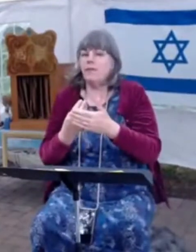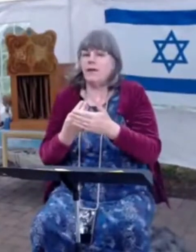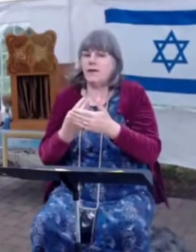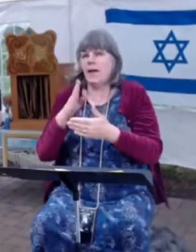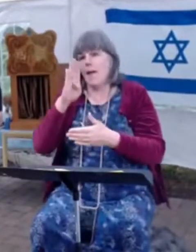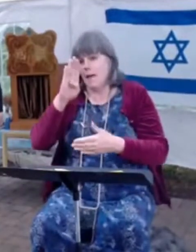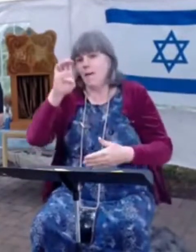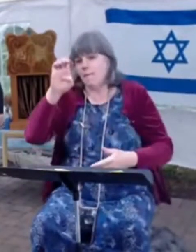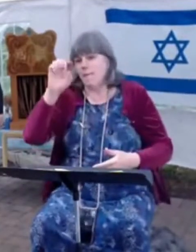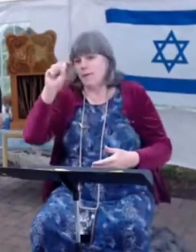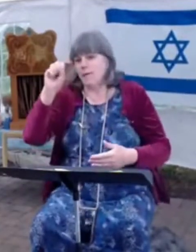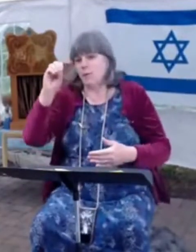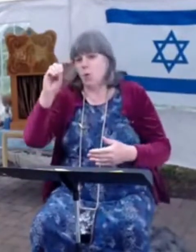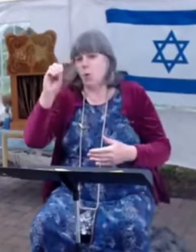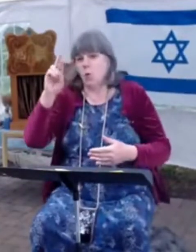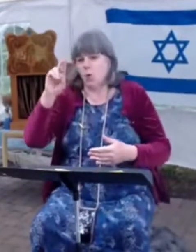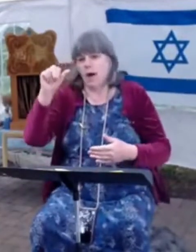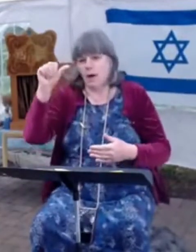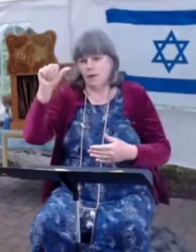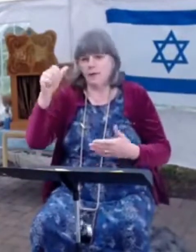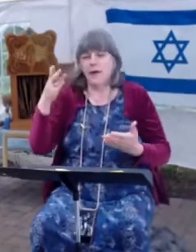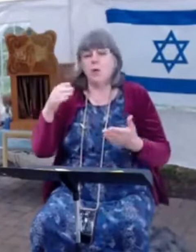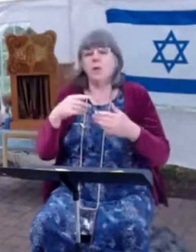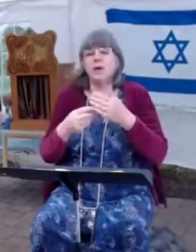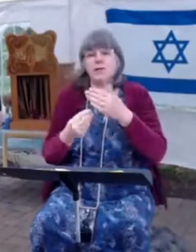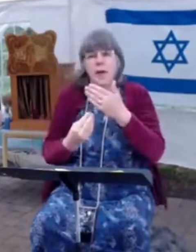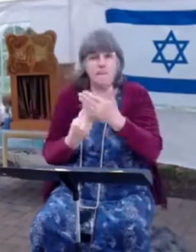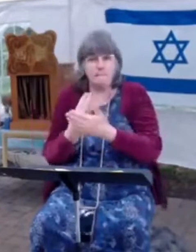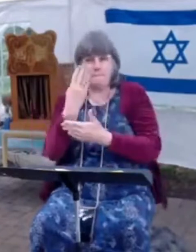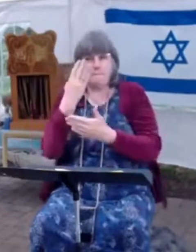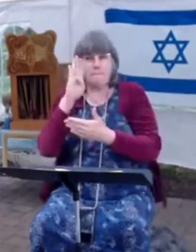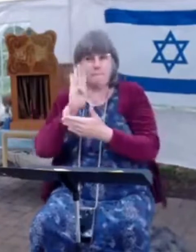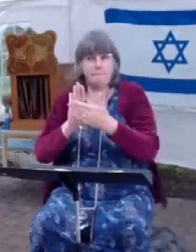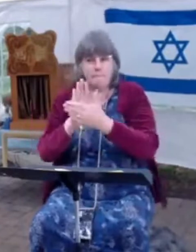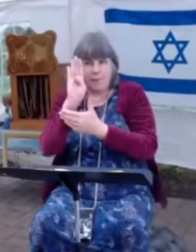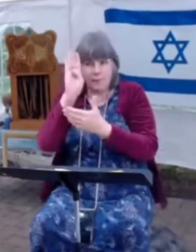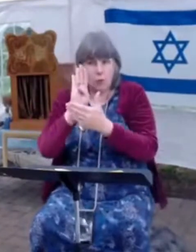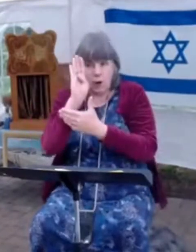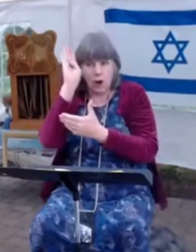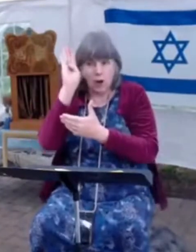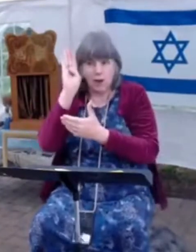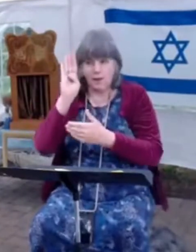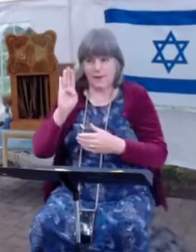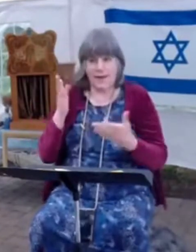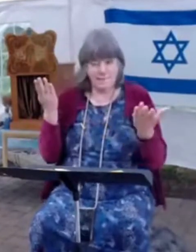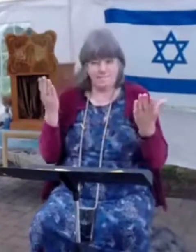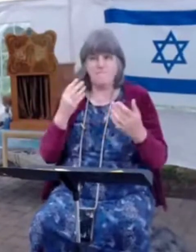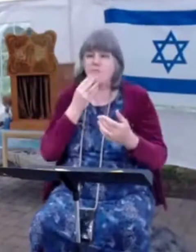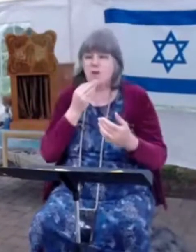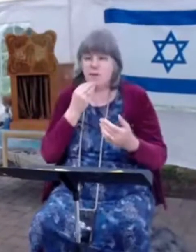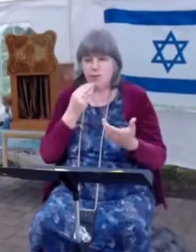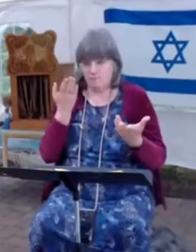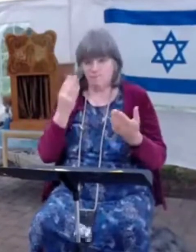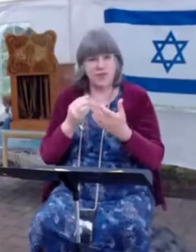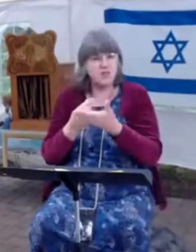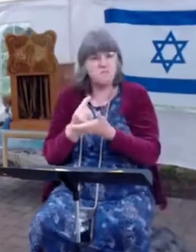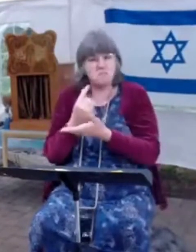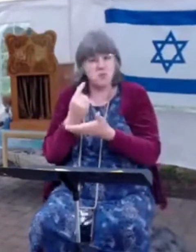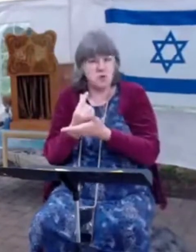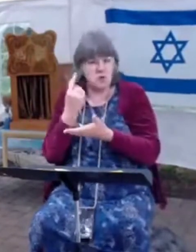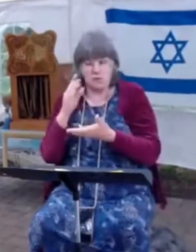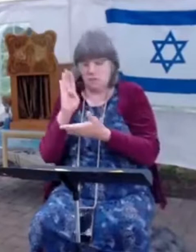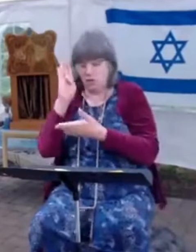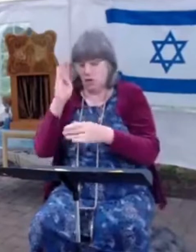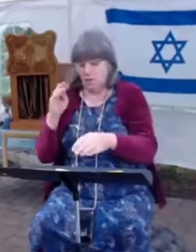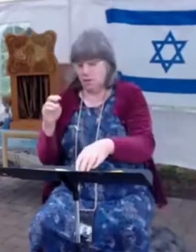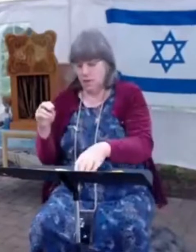In Genesis 4:25-26, we read that Adam and Eve had another child. After Abel got killed by Cain,